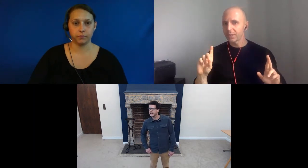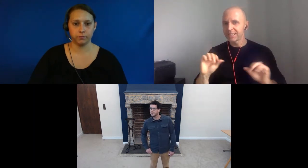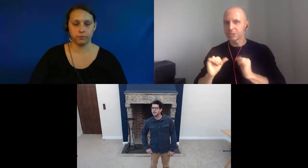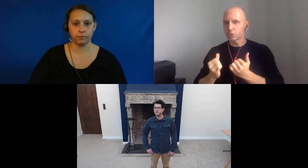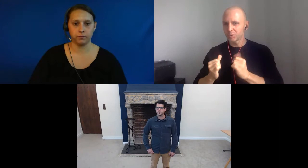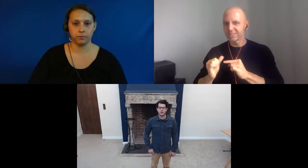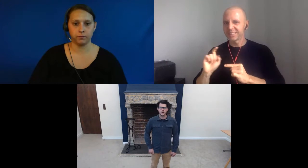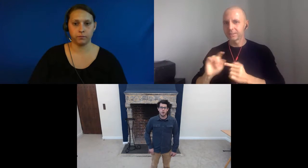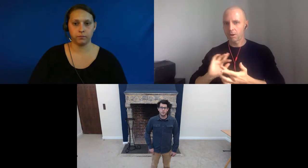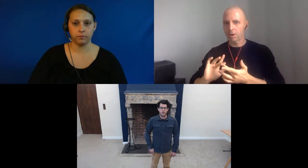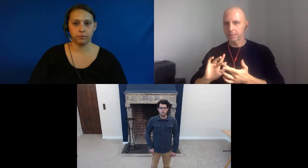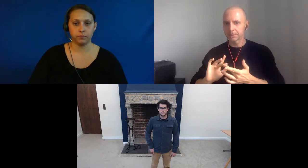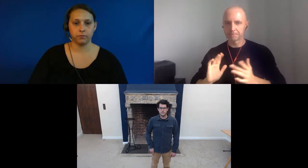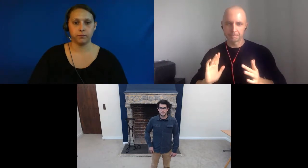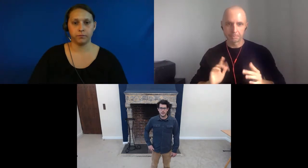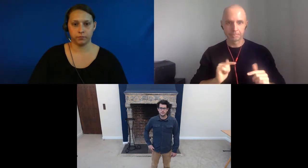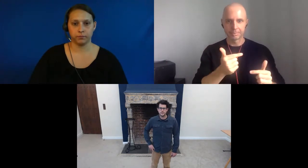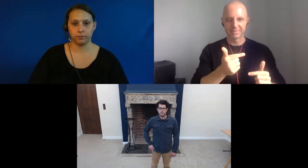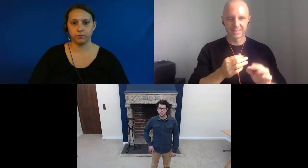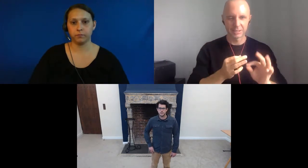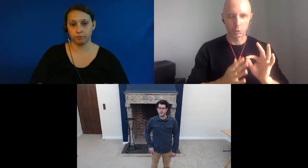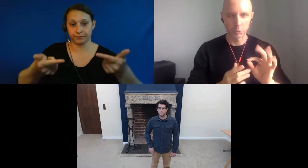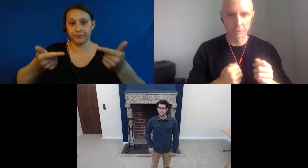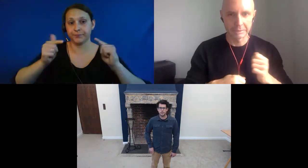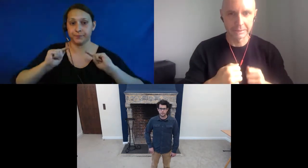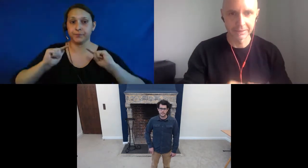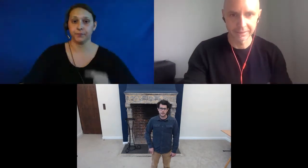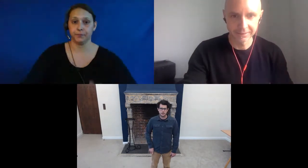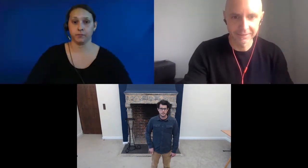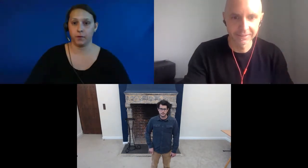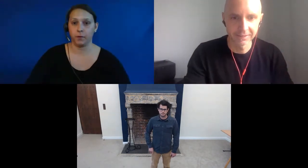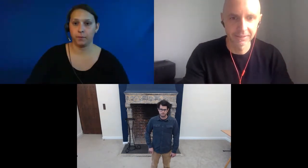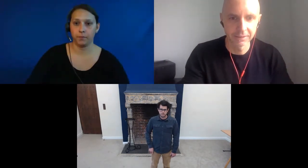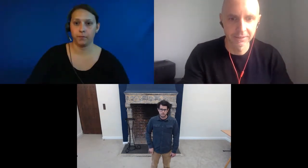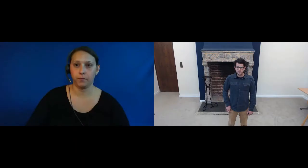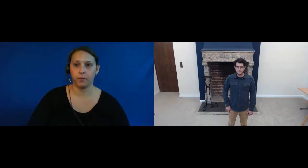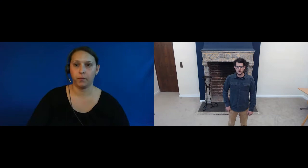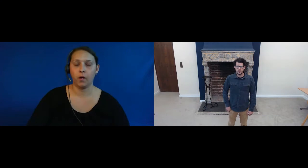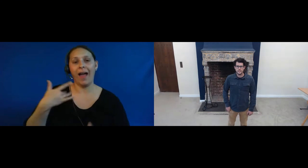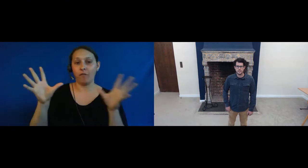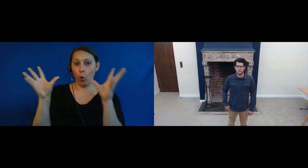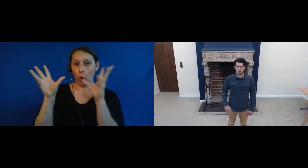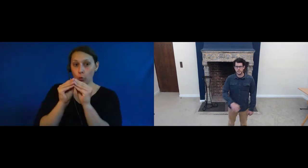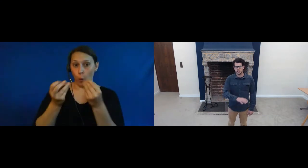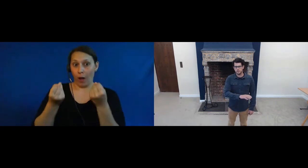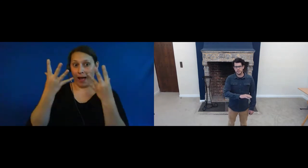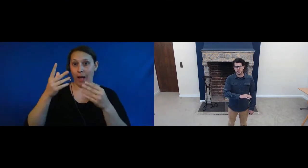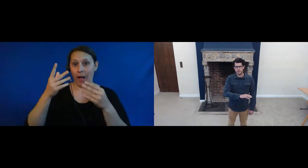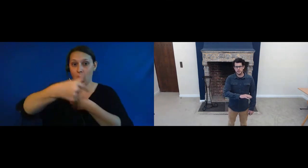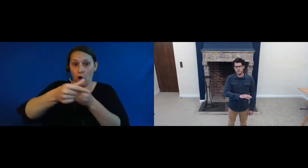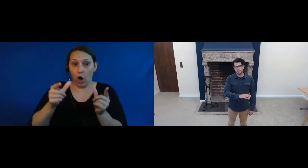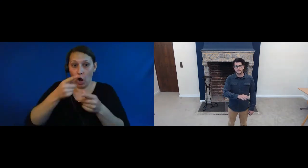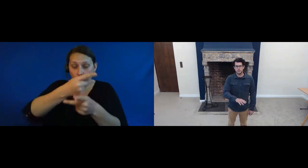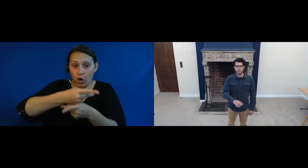Gardens and land managers. Well, normally we have around about three gardeners on the within